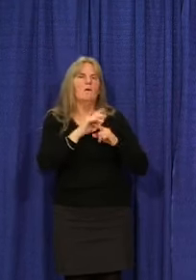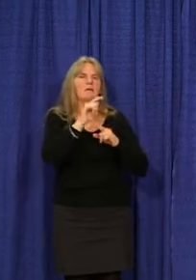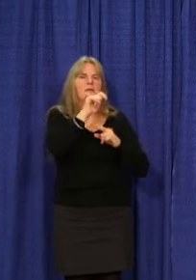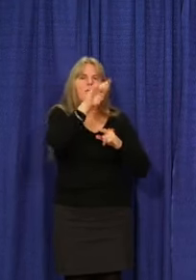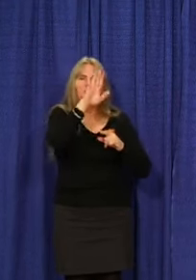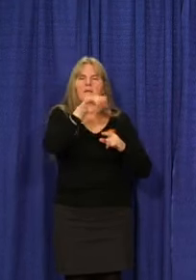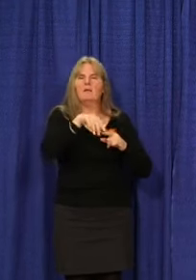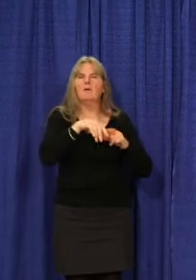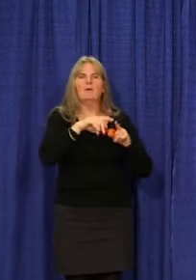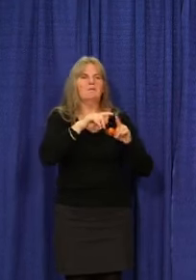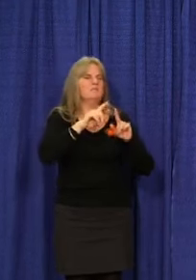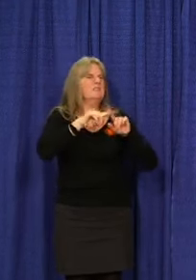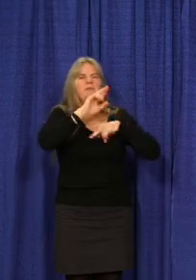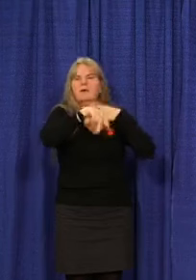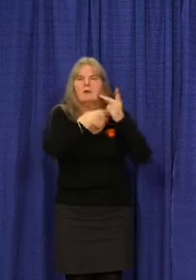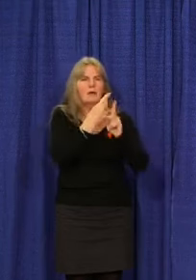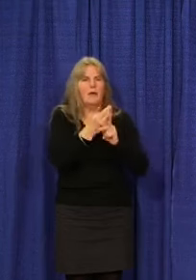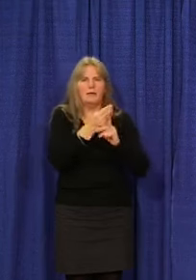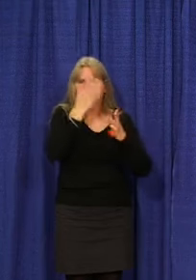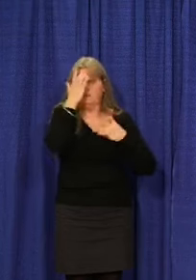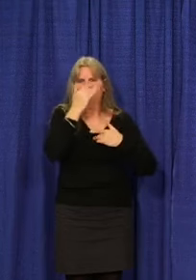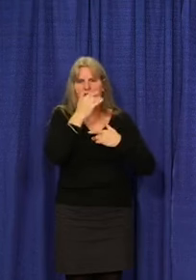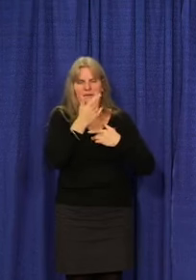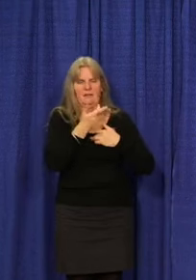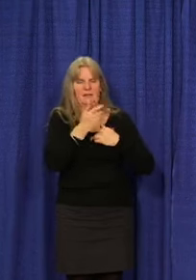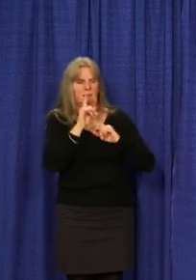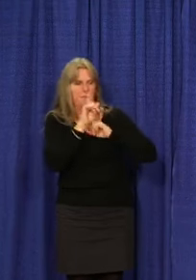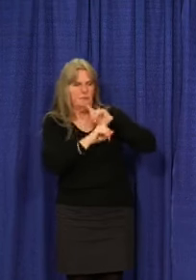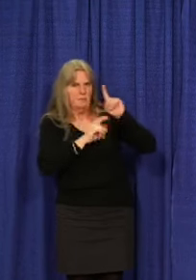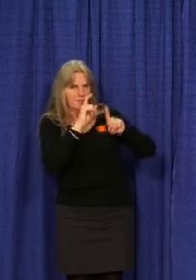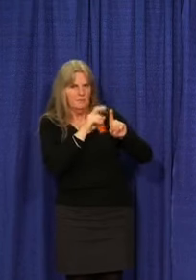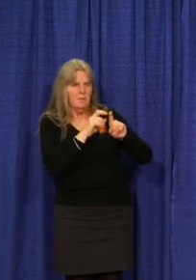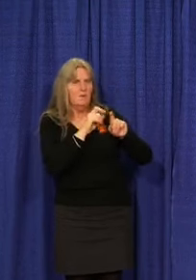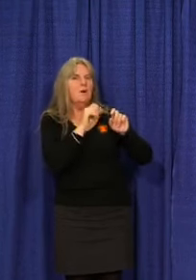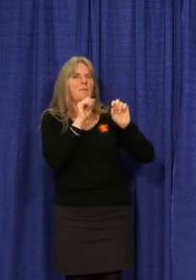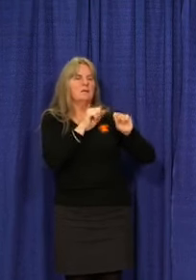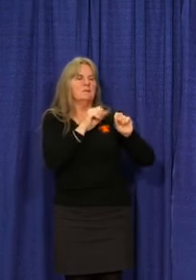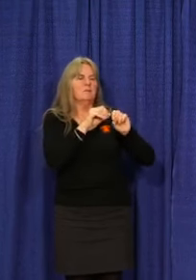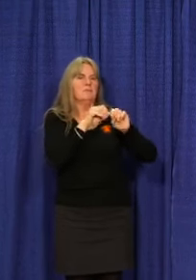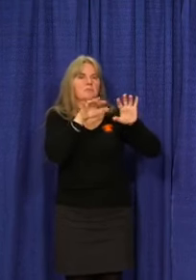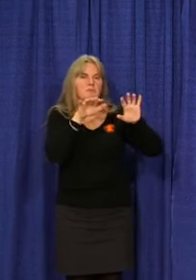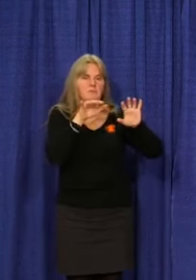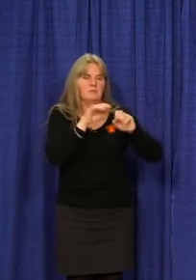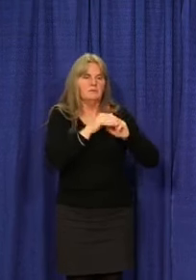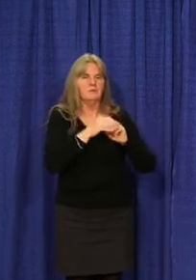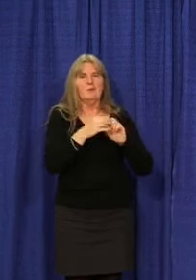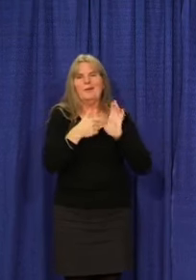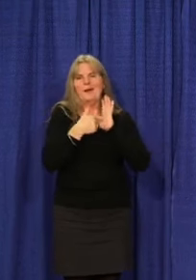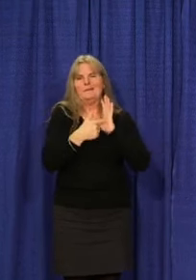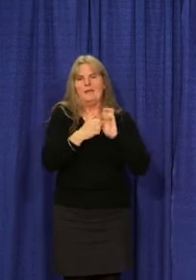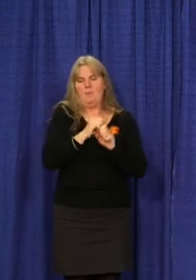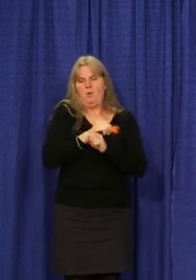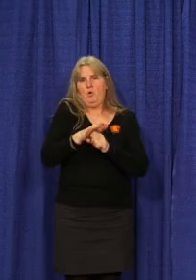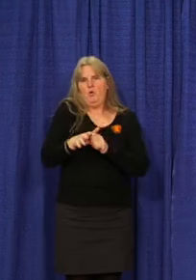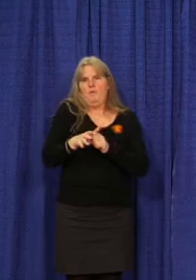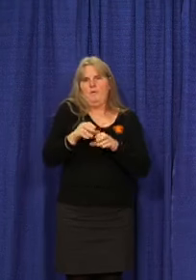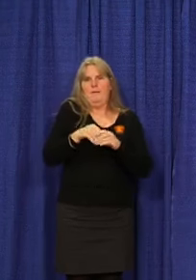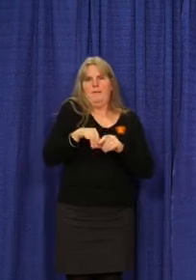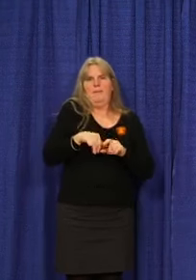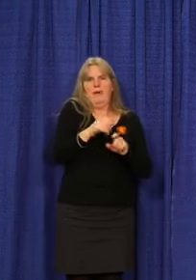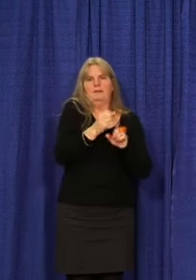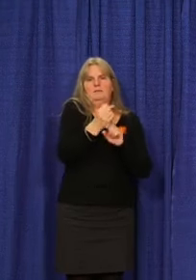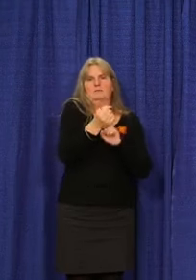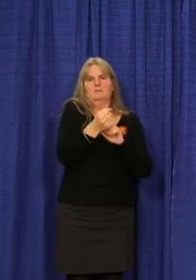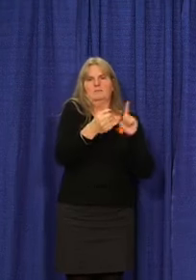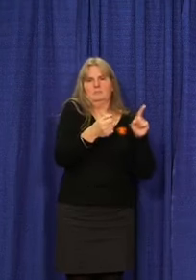tuberculosis or any other communicable disease with outbreak potential that we trace. And COVID, of course, is the newest entry into that